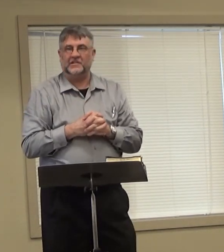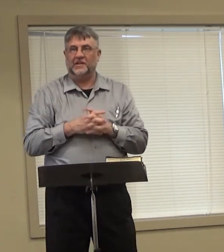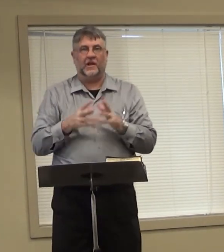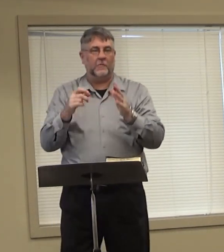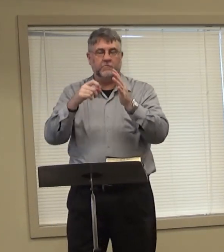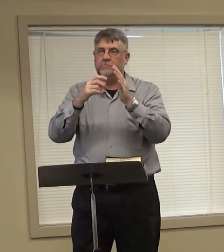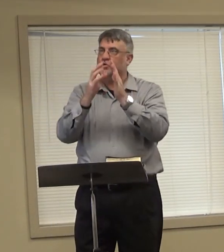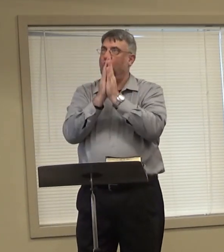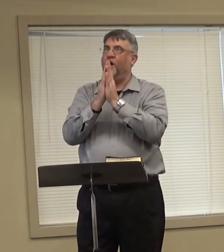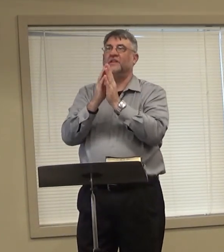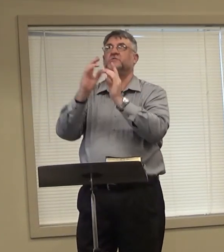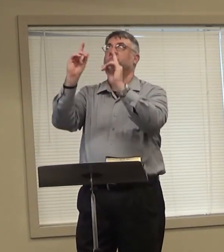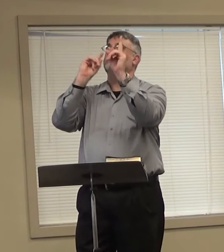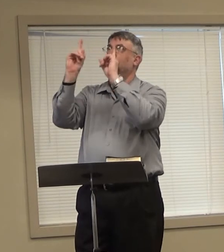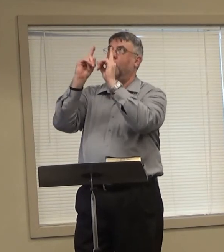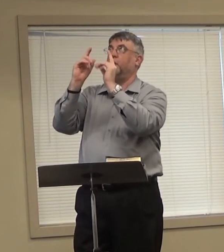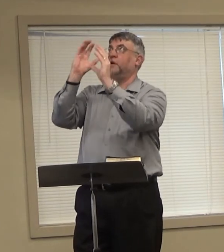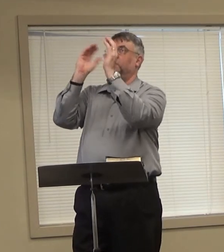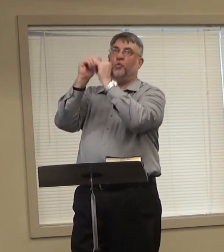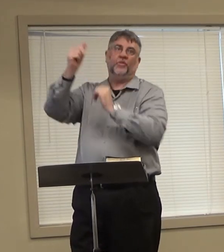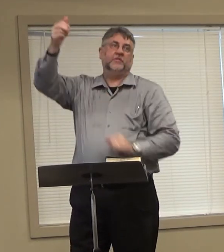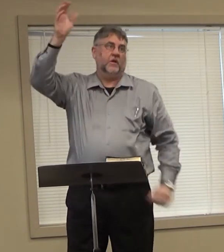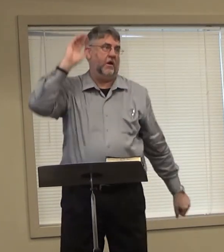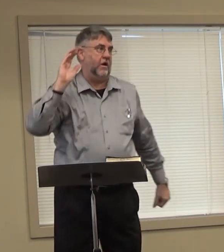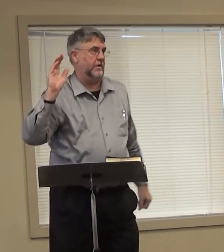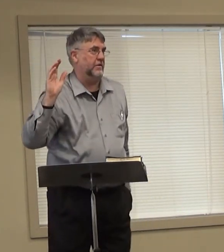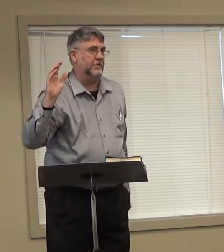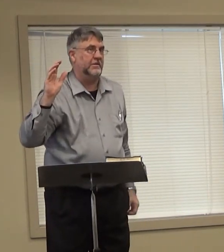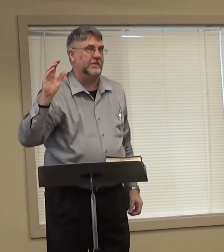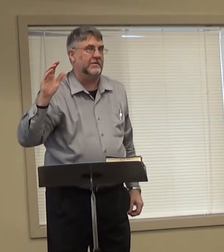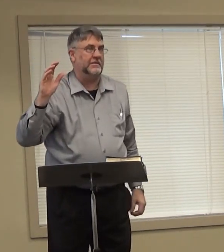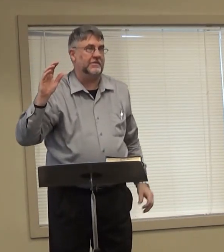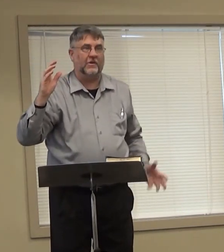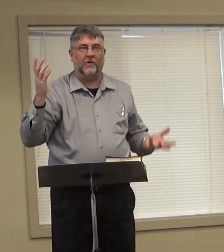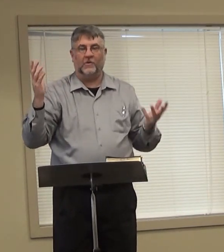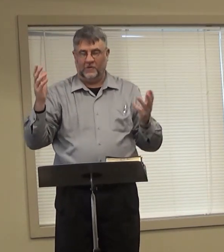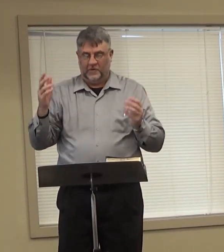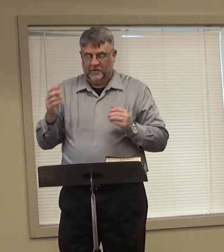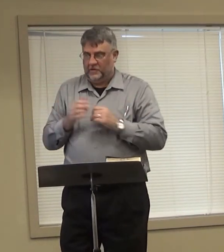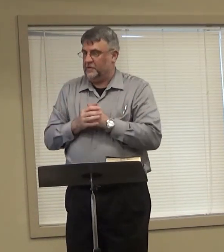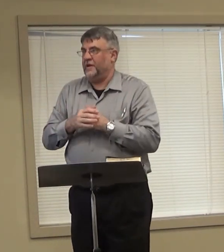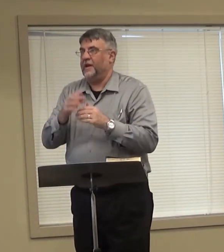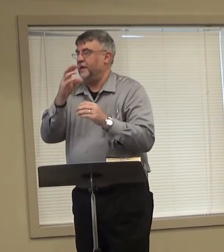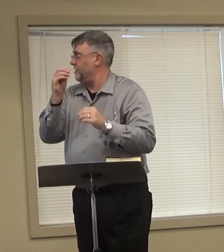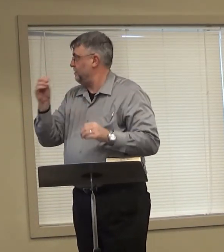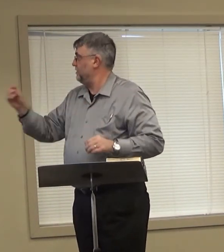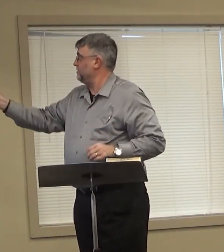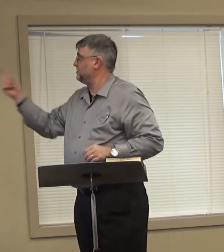So I truly believe that prayer is the key to talk to God and He'll talk to you.